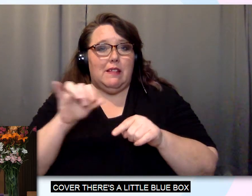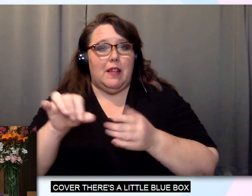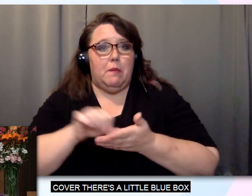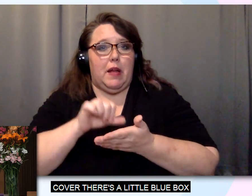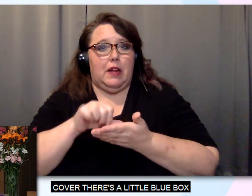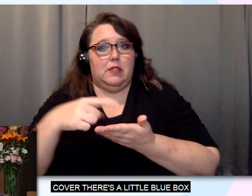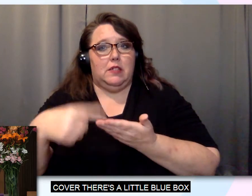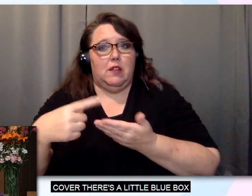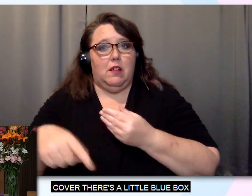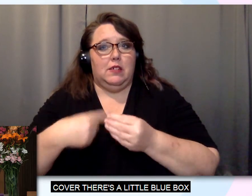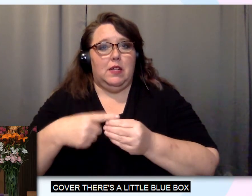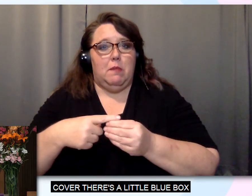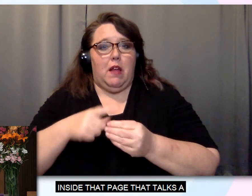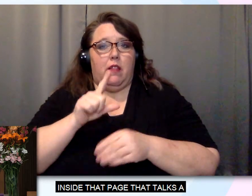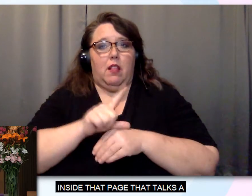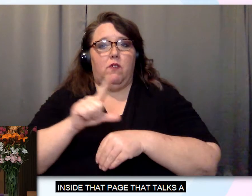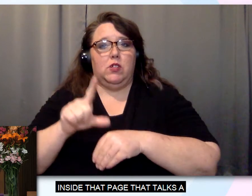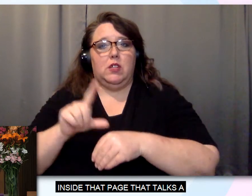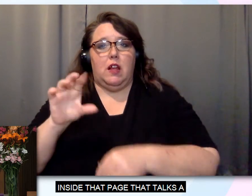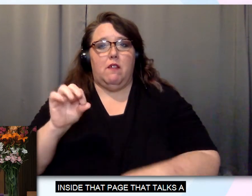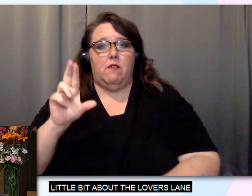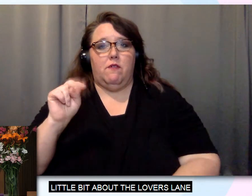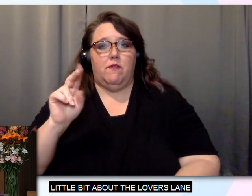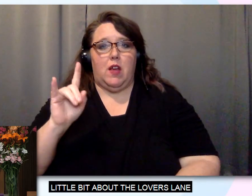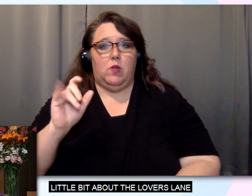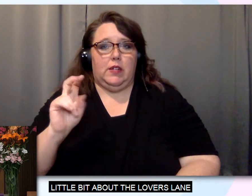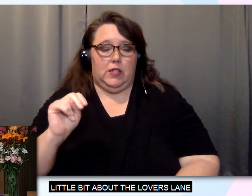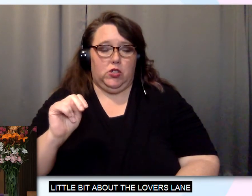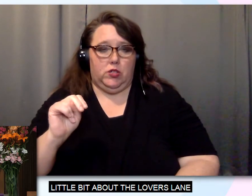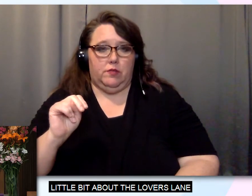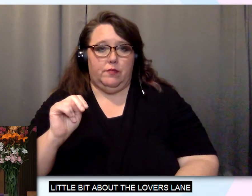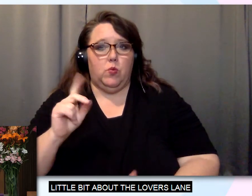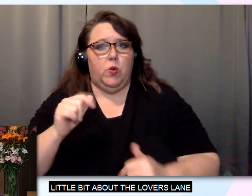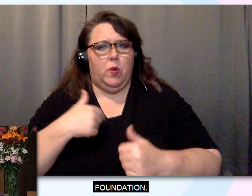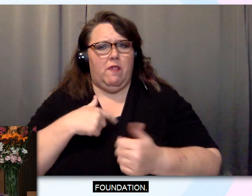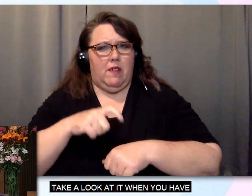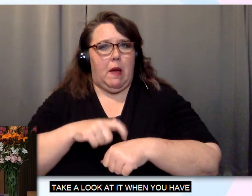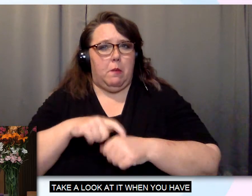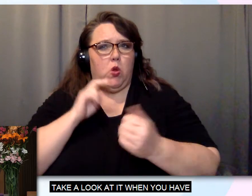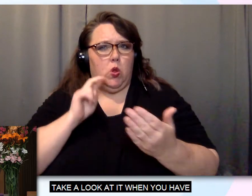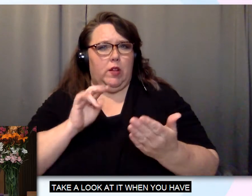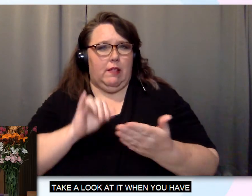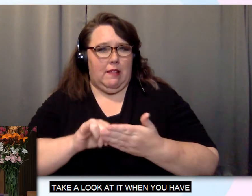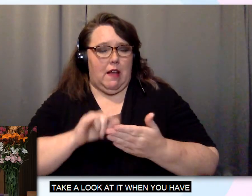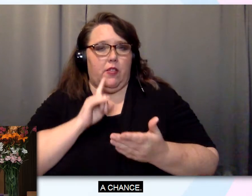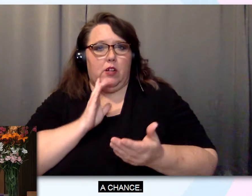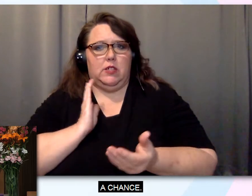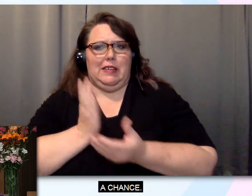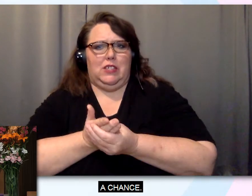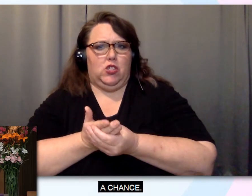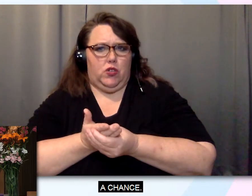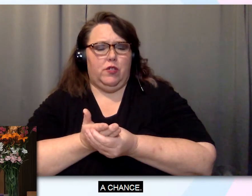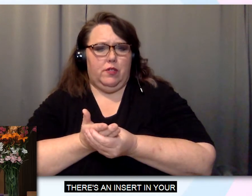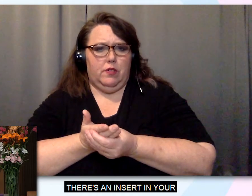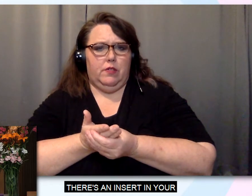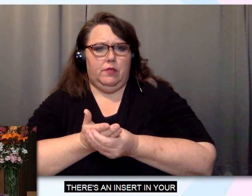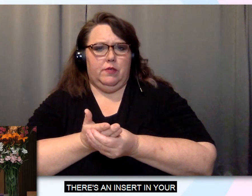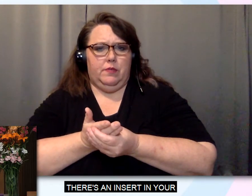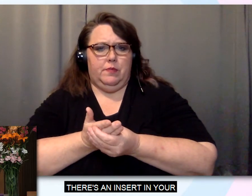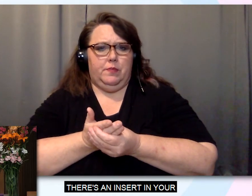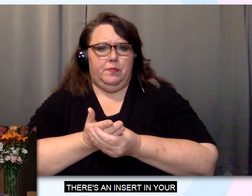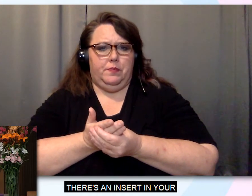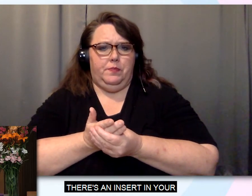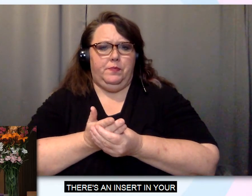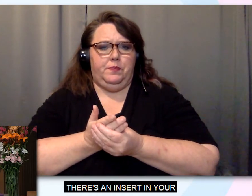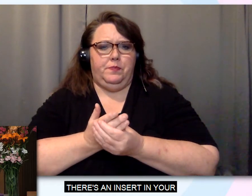box inside that page that talks a little bit about the Lovers Lane Foundation. Take a look at it when you have a chance. And there's an insert in